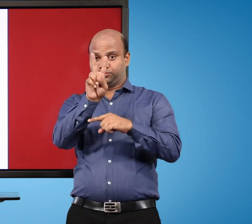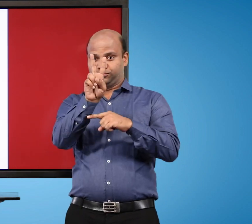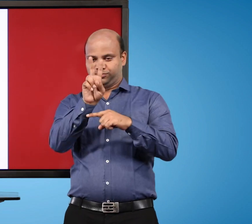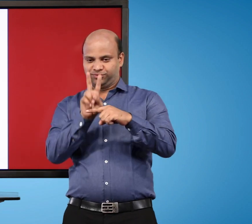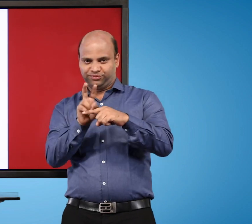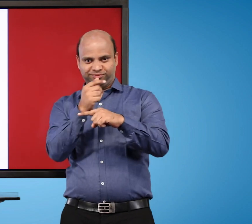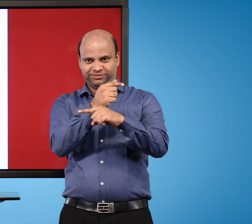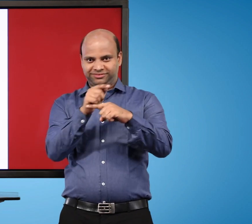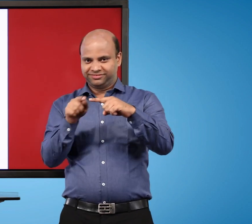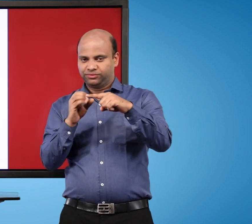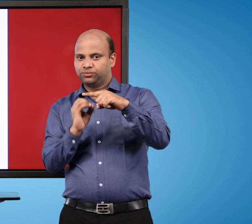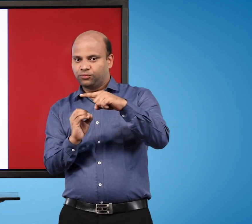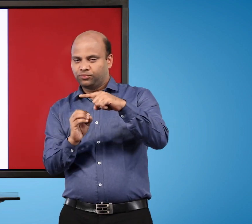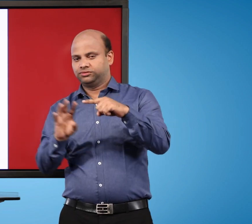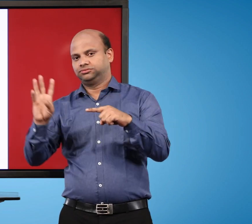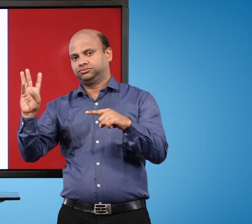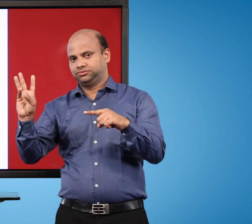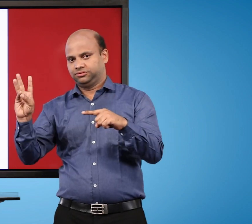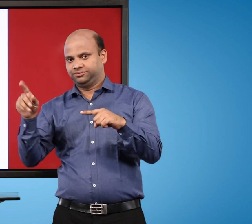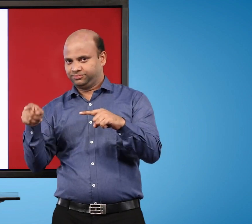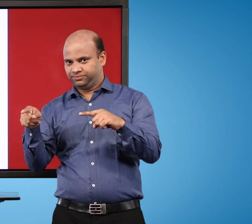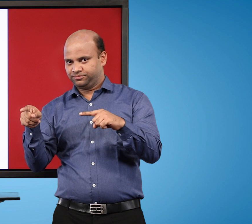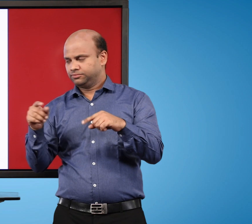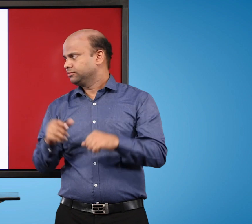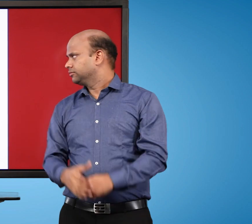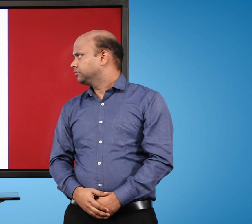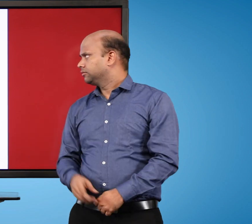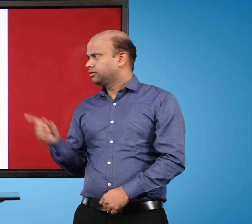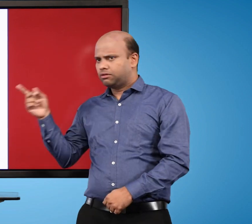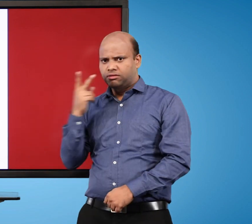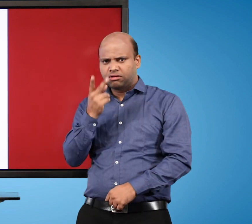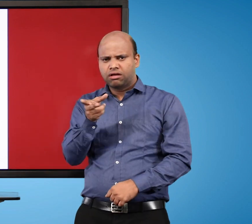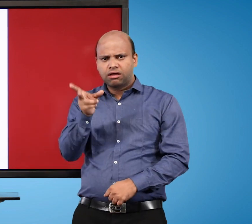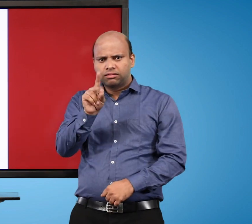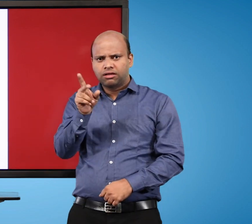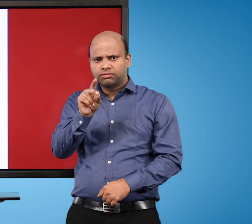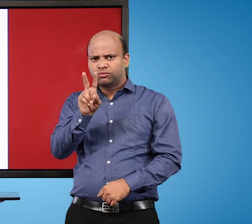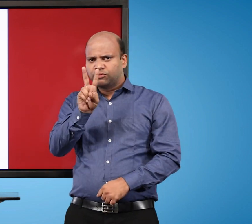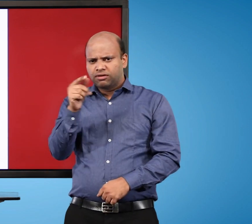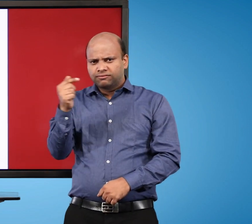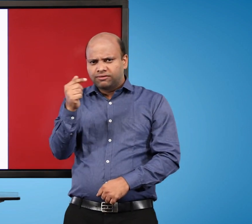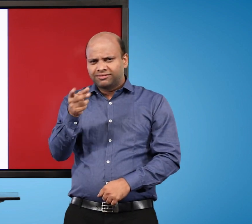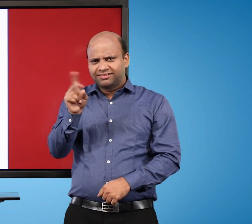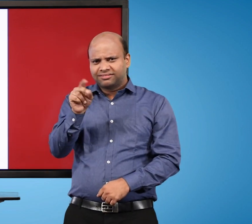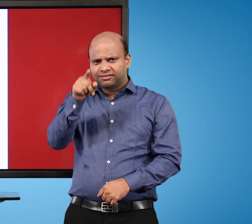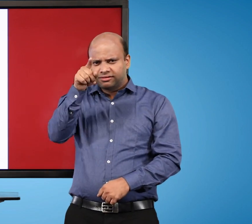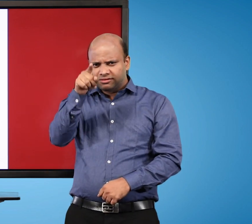Minus 2 is equal to 0, 4. Subtract 2 again and again from 8.